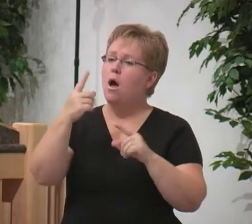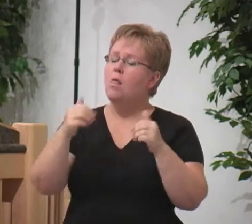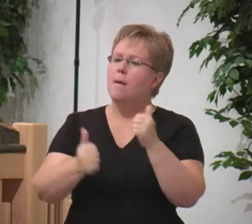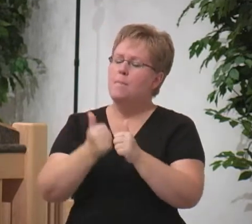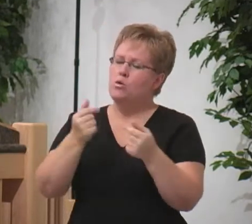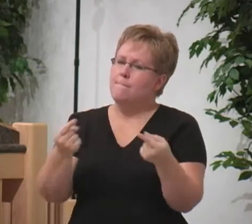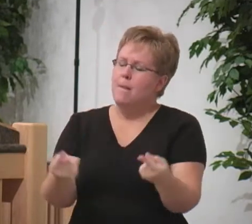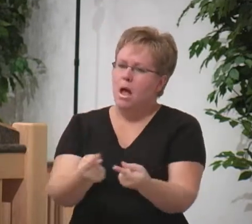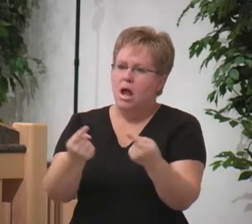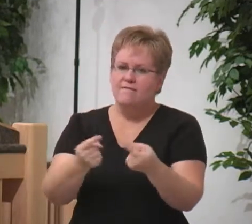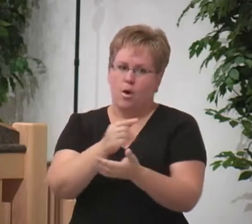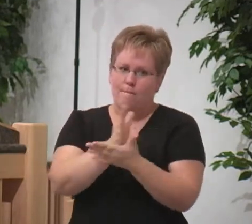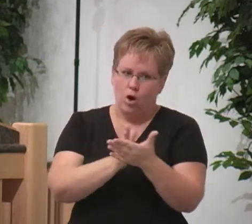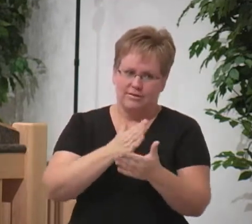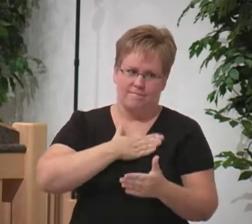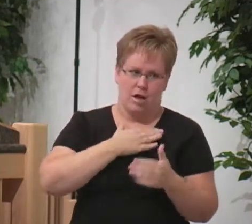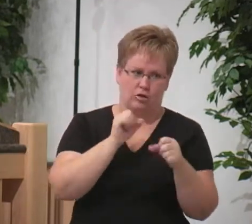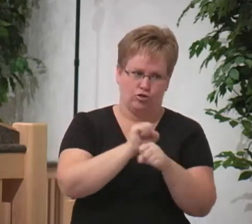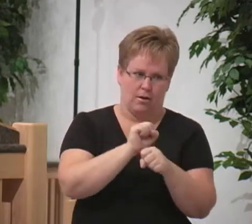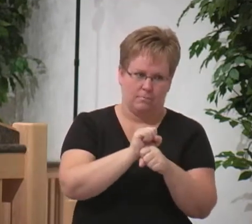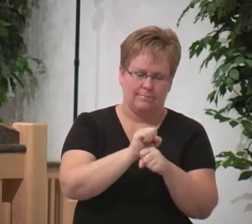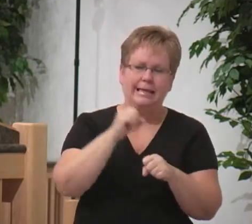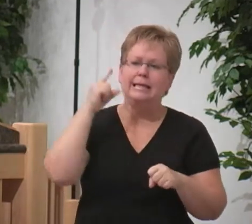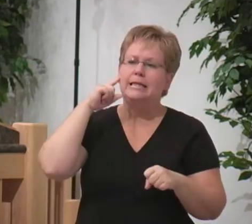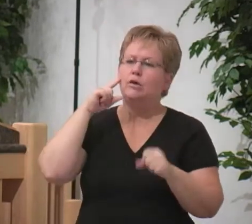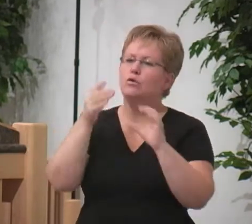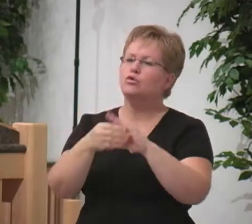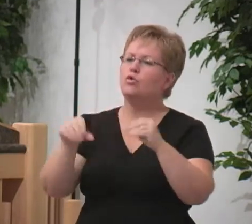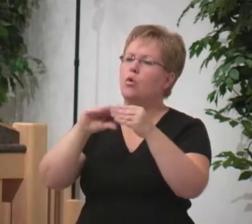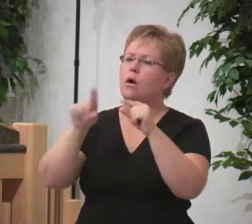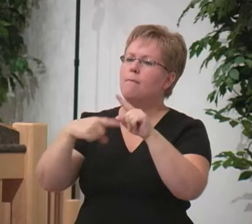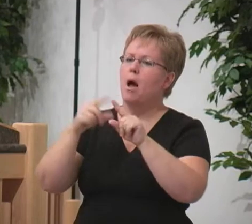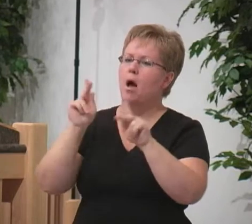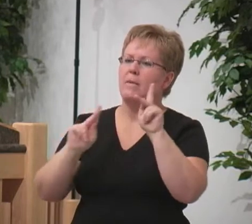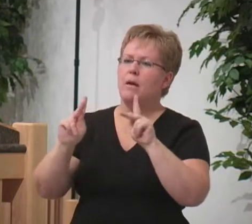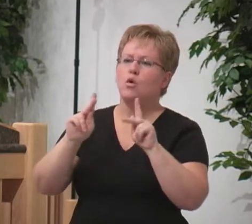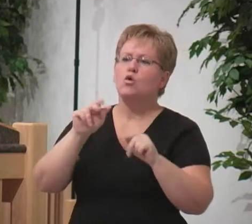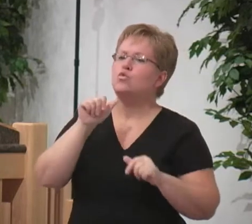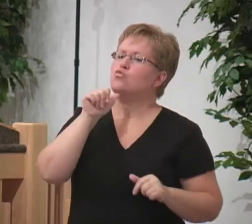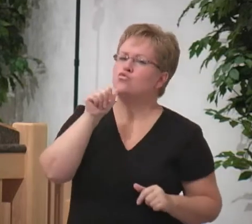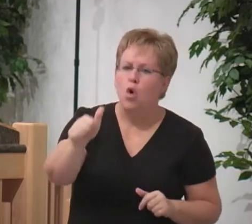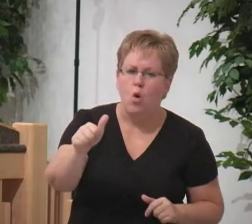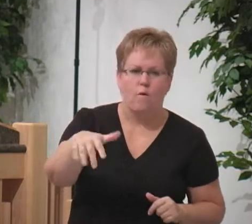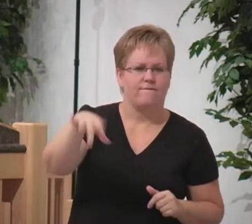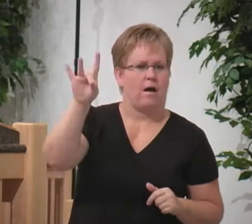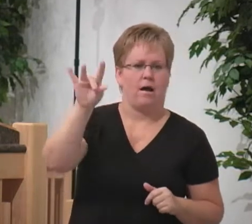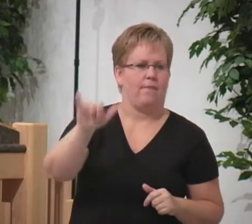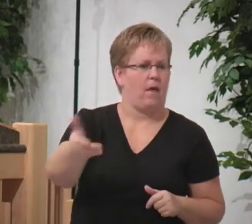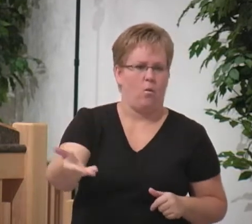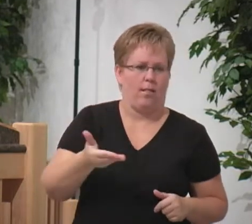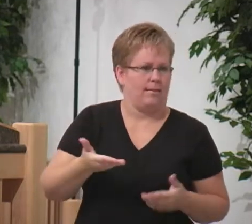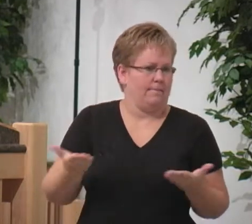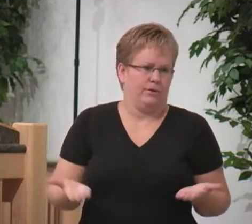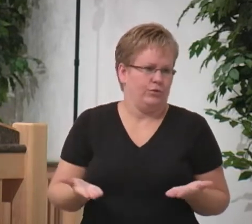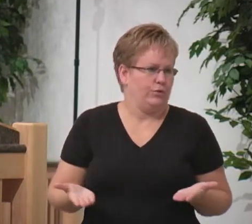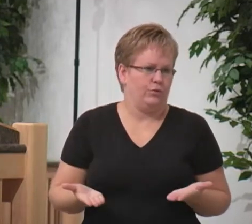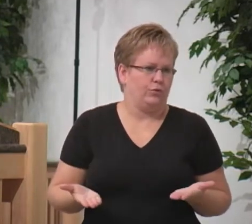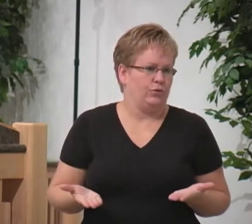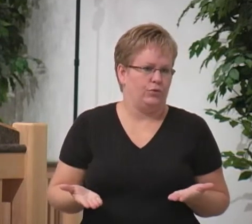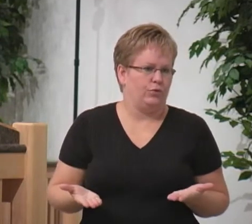frustrating parts of my job is hearing stories about people who don't find the same welcome here at Peace. Stories about people